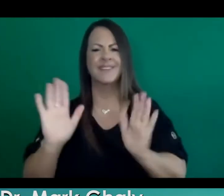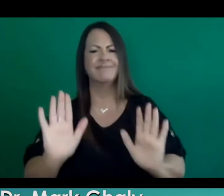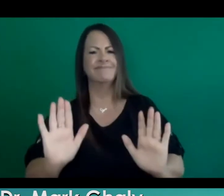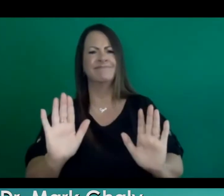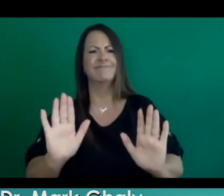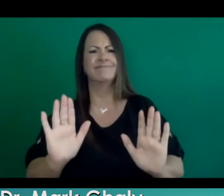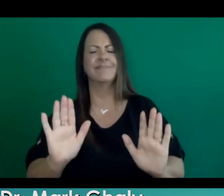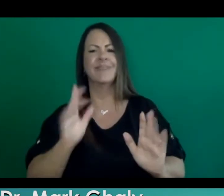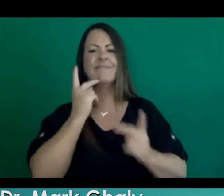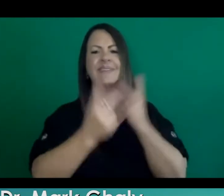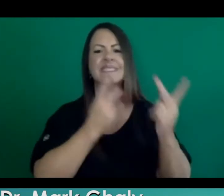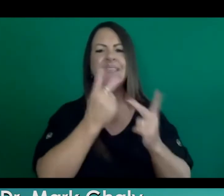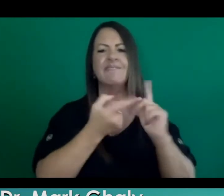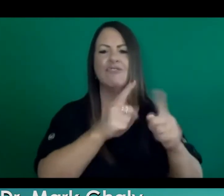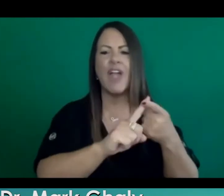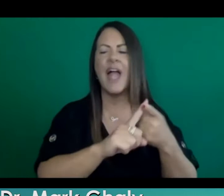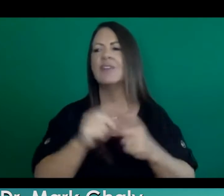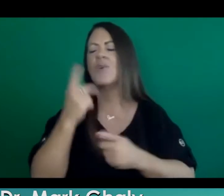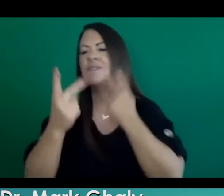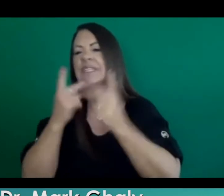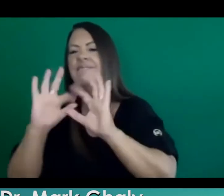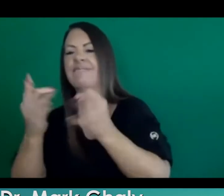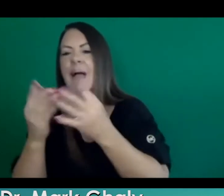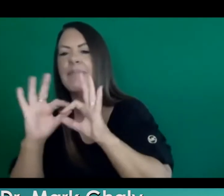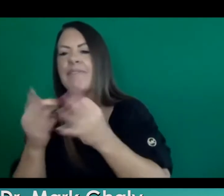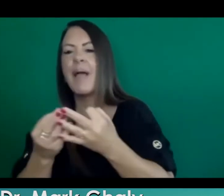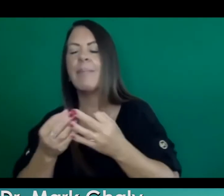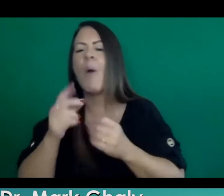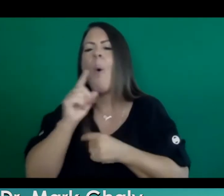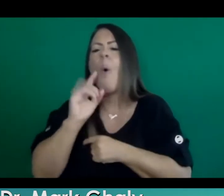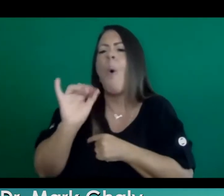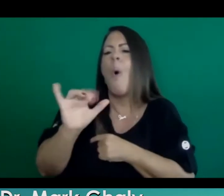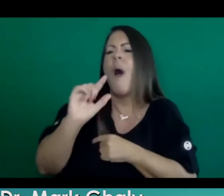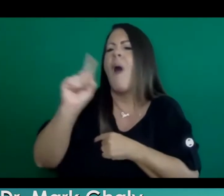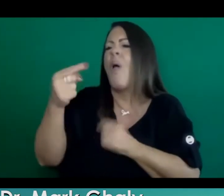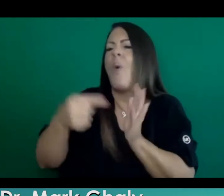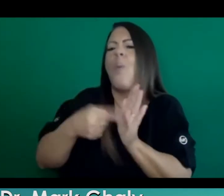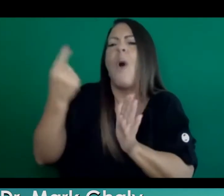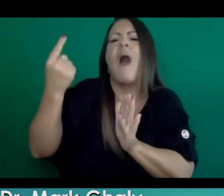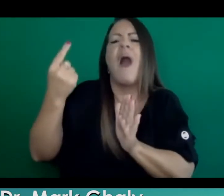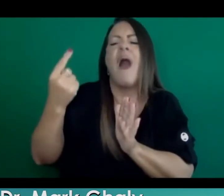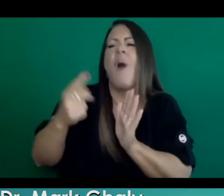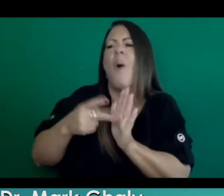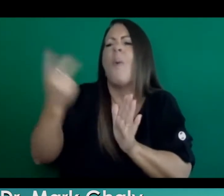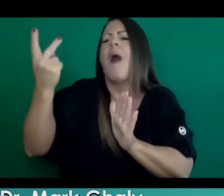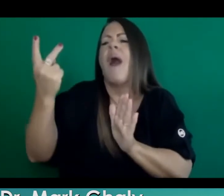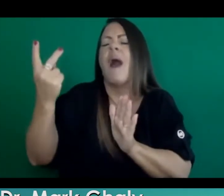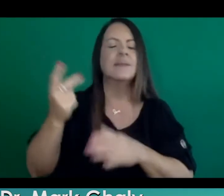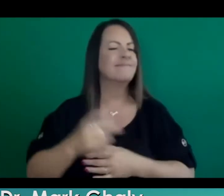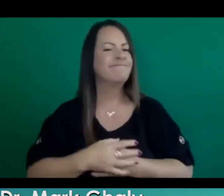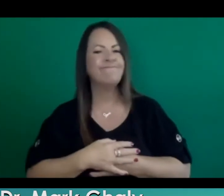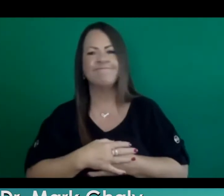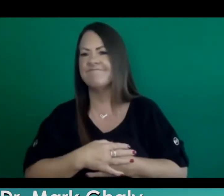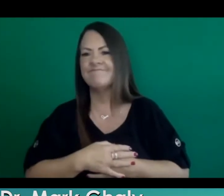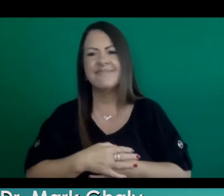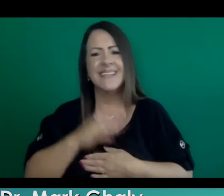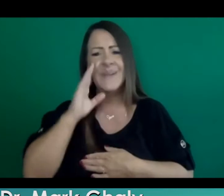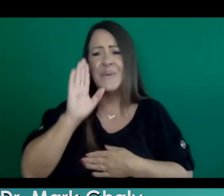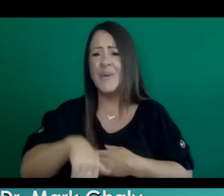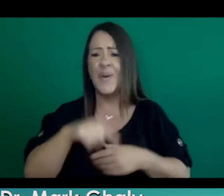an aunt or an uncle once or twice, and our guard comes down. And this sneaky virus that we